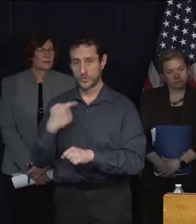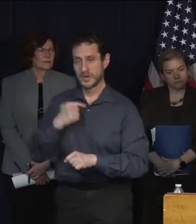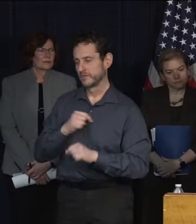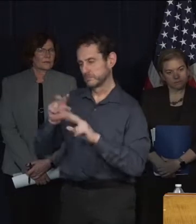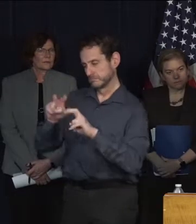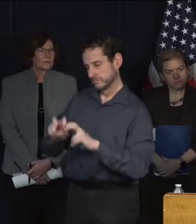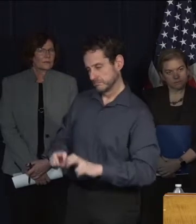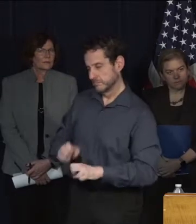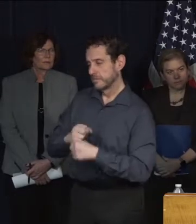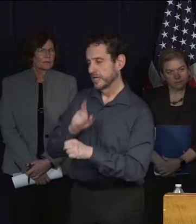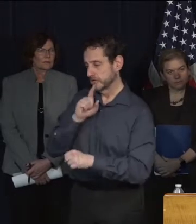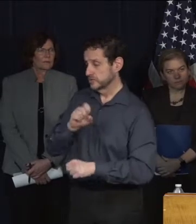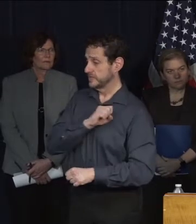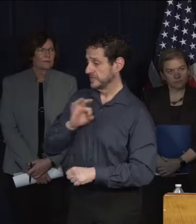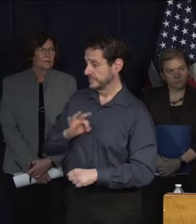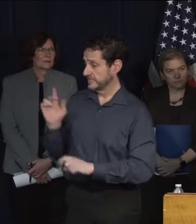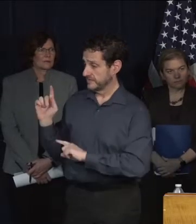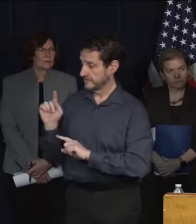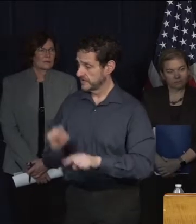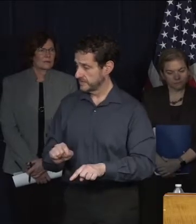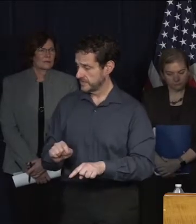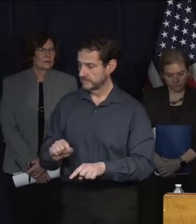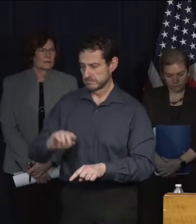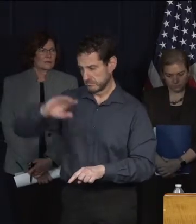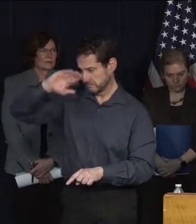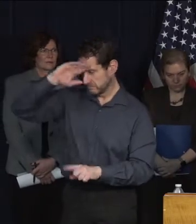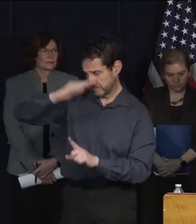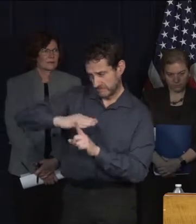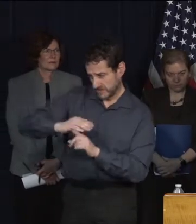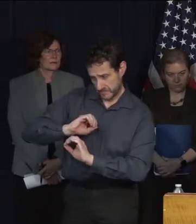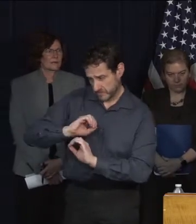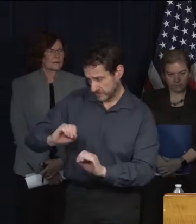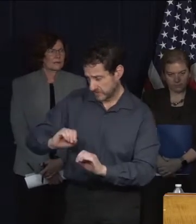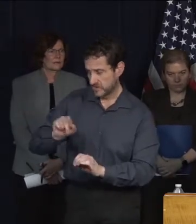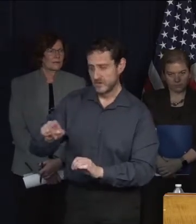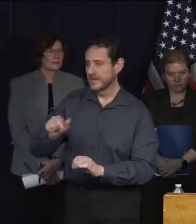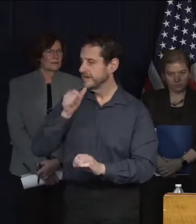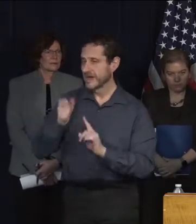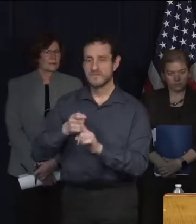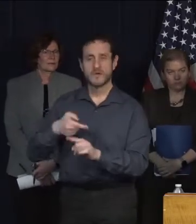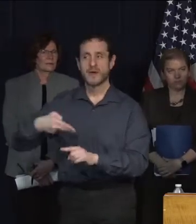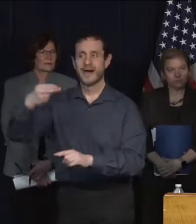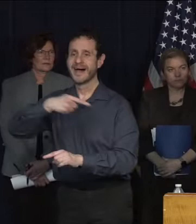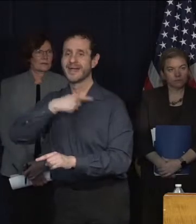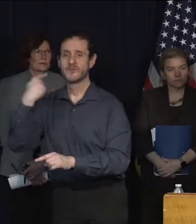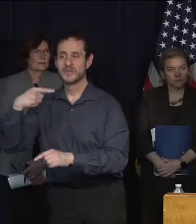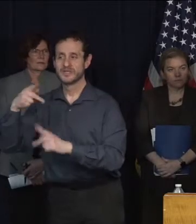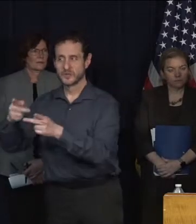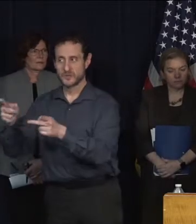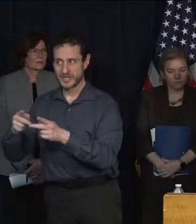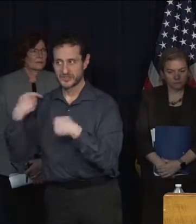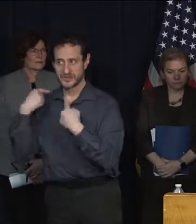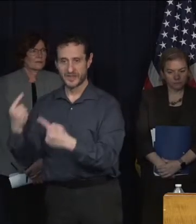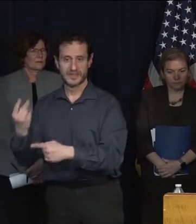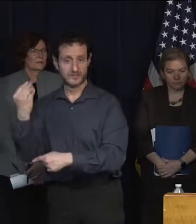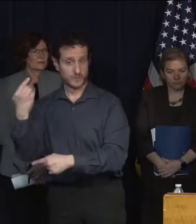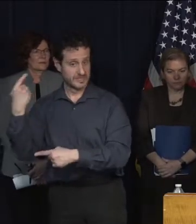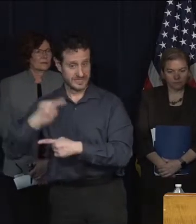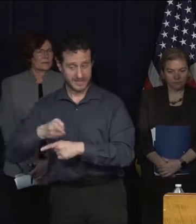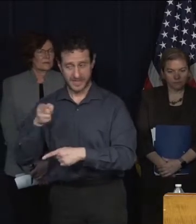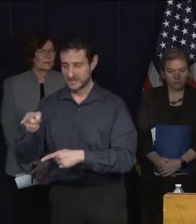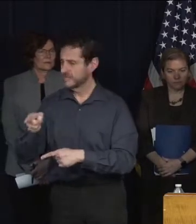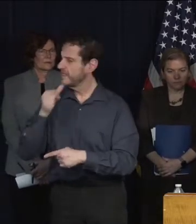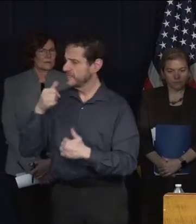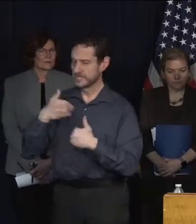that the staff coming in is, you know, fever-free, is not coming from a high-risk location in the last 14 days, that they're not